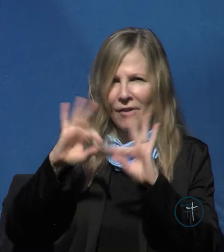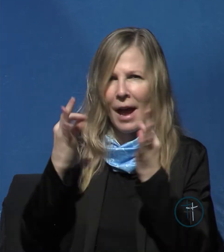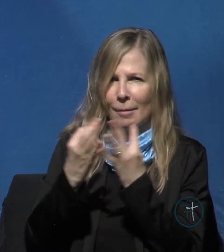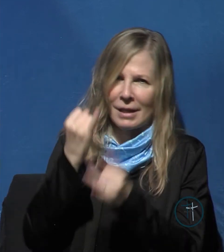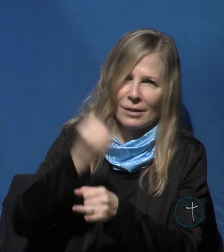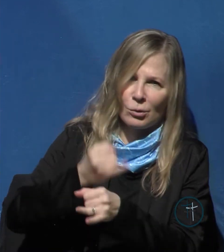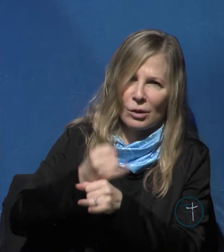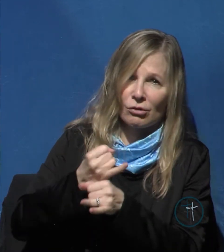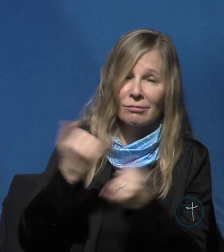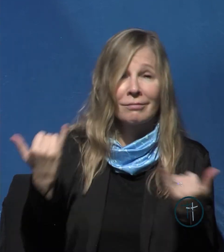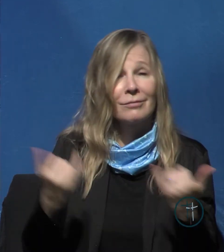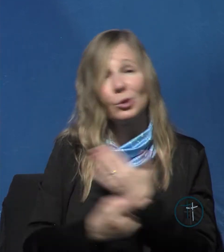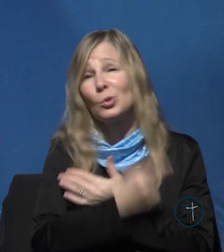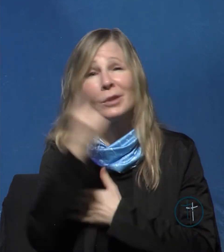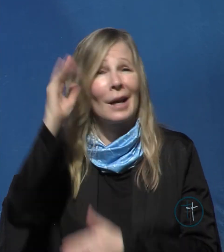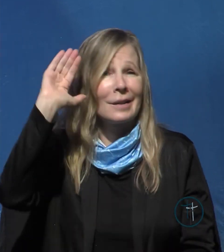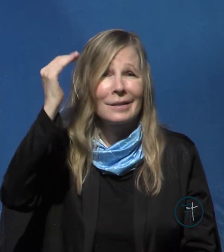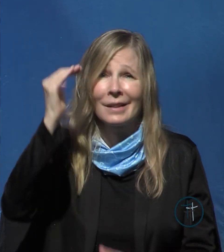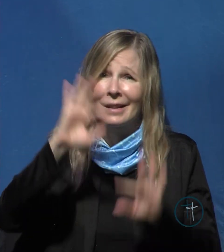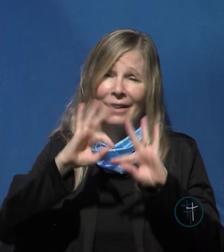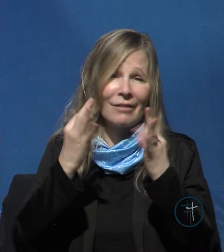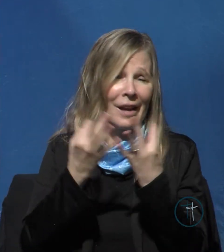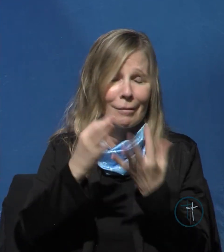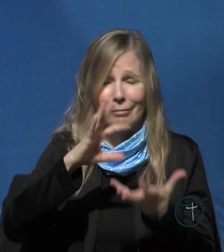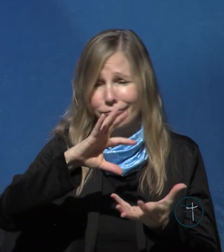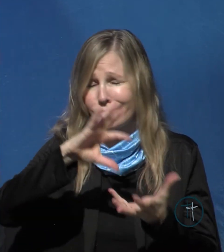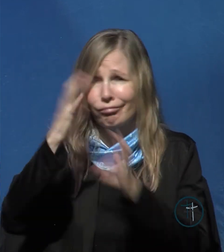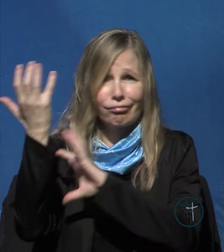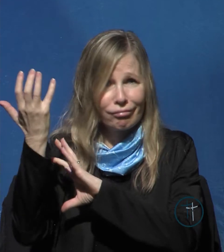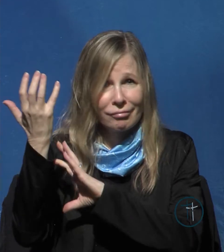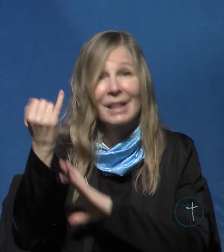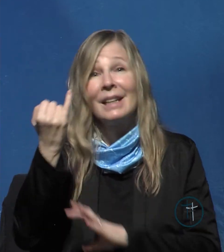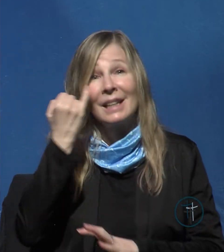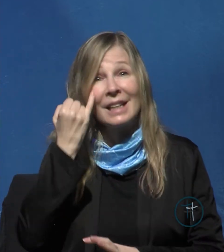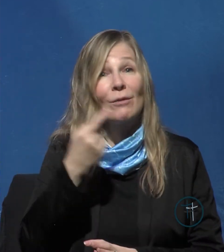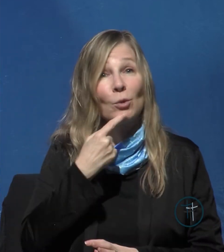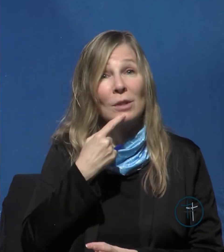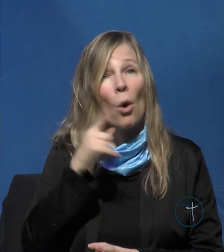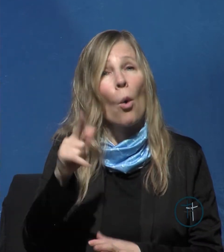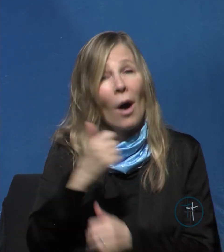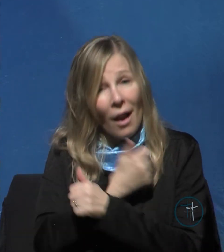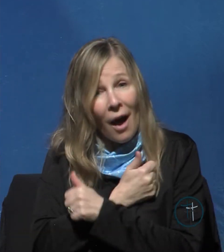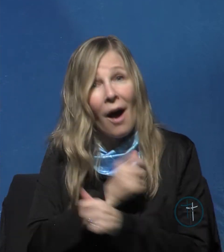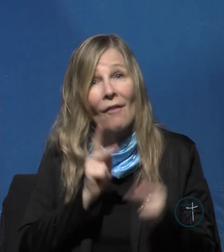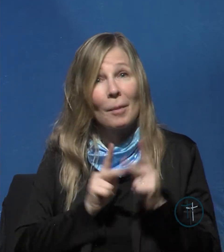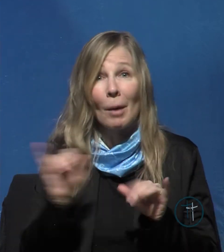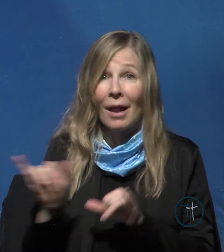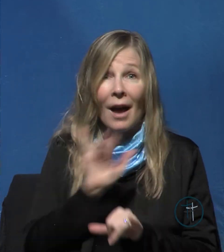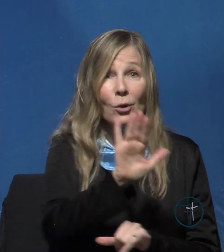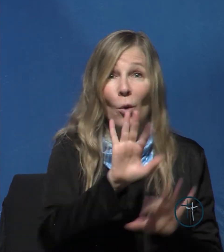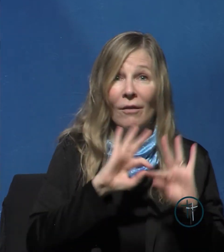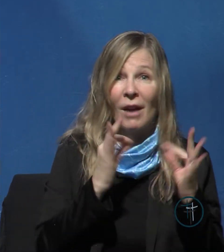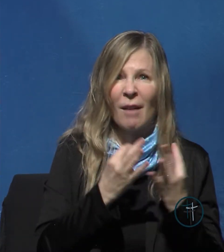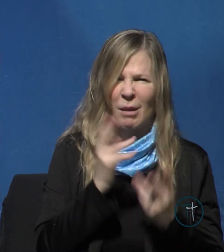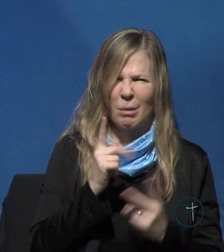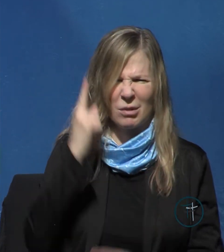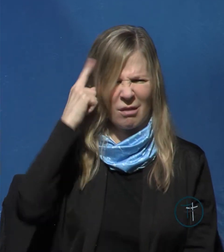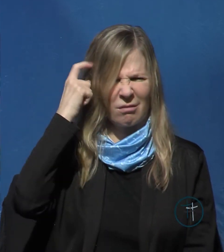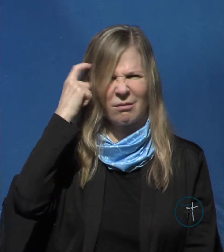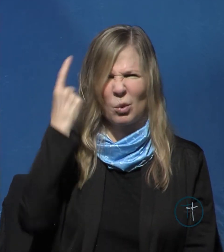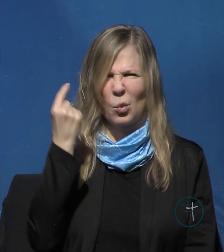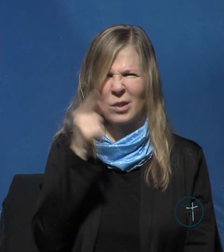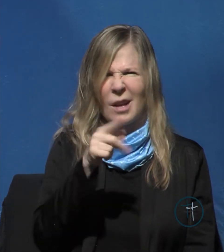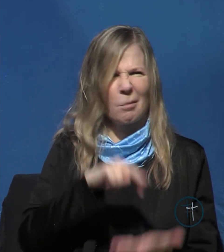age, it seems over and over families are dysfunctional. So when you say love people like you love your family, a lot of people scratch their heads and go, what? I don't love my